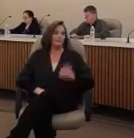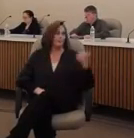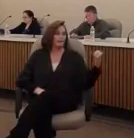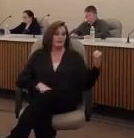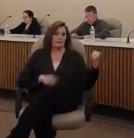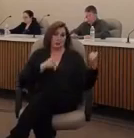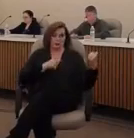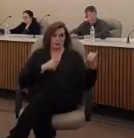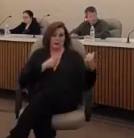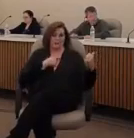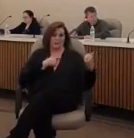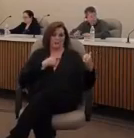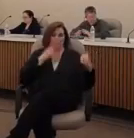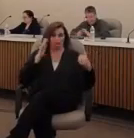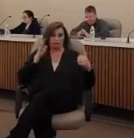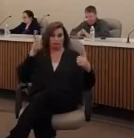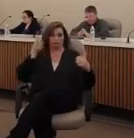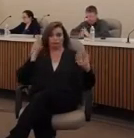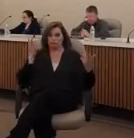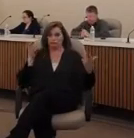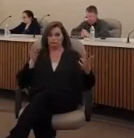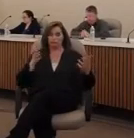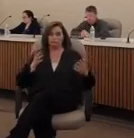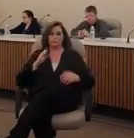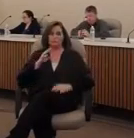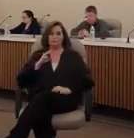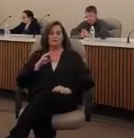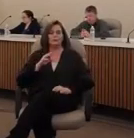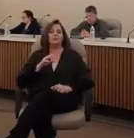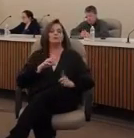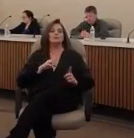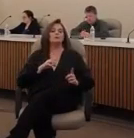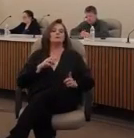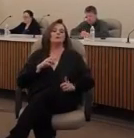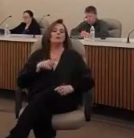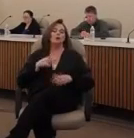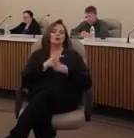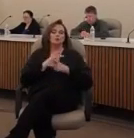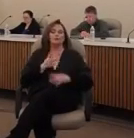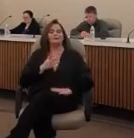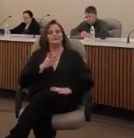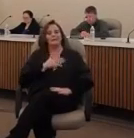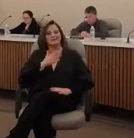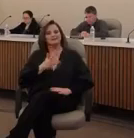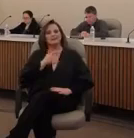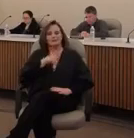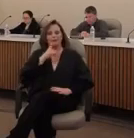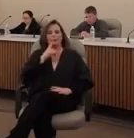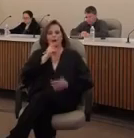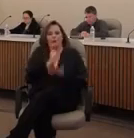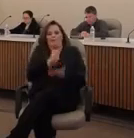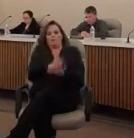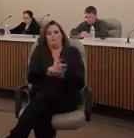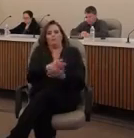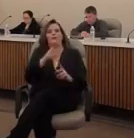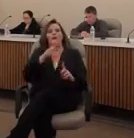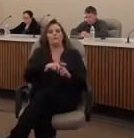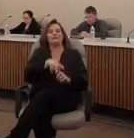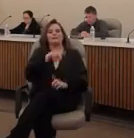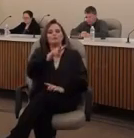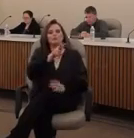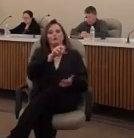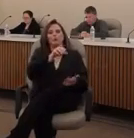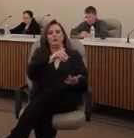to make a motion, or? Yeah, that would be great. Mr. Supervisor, I make a motion that we approve application